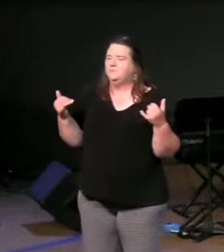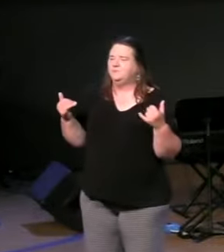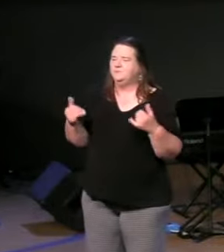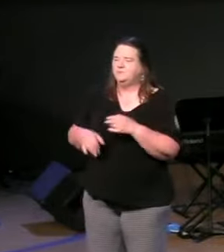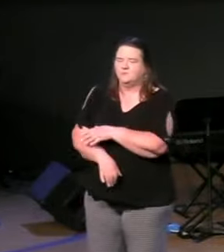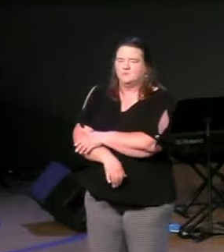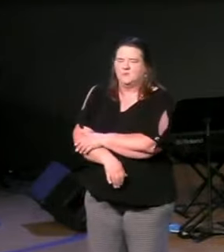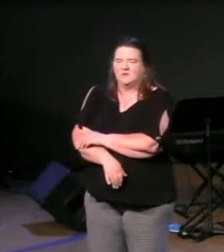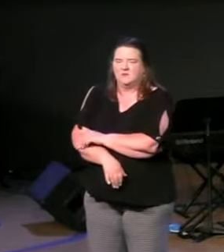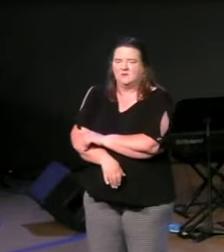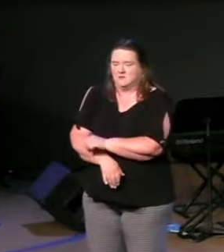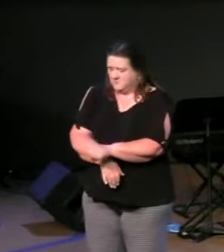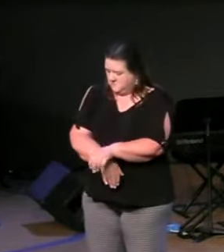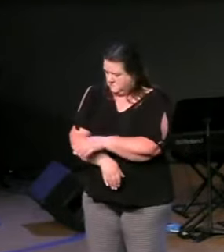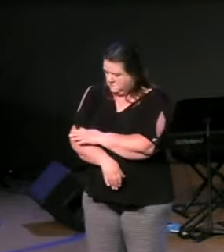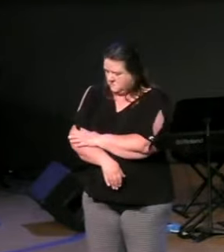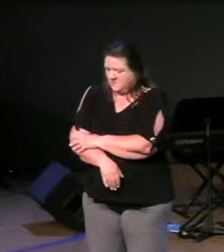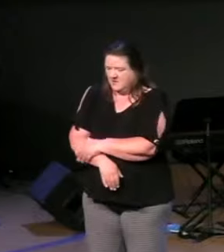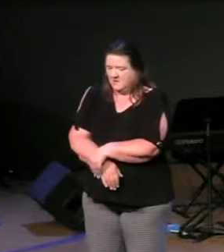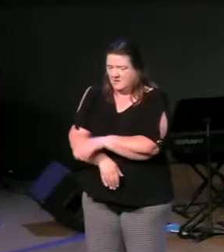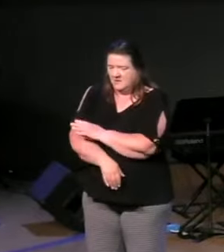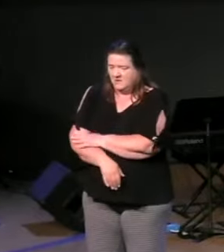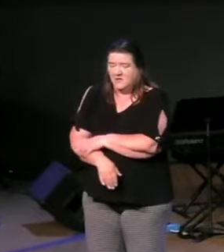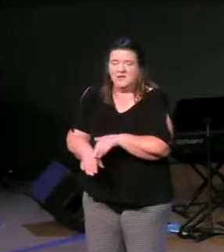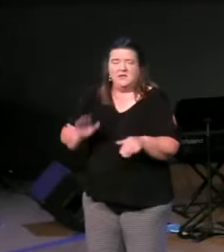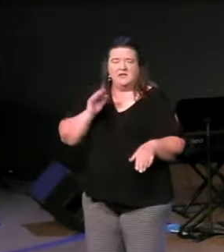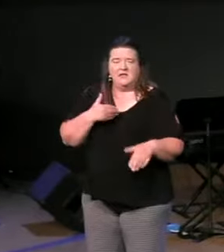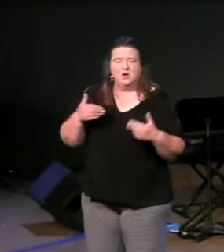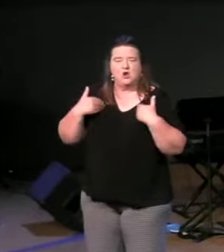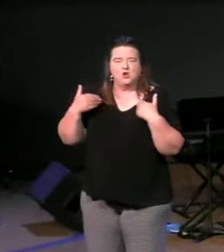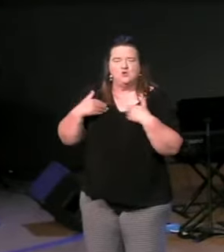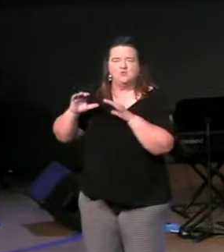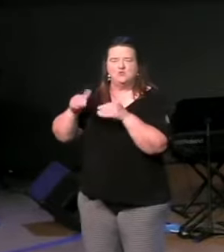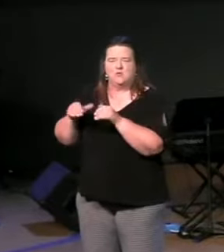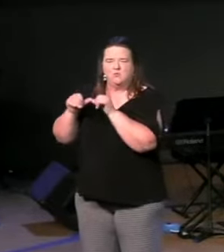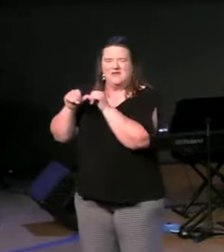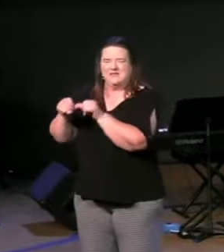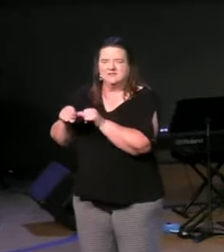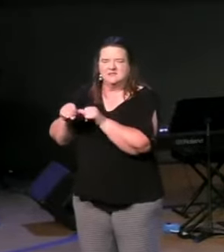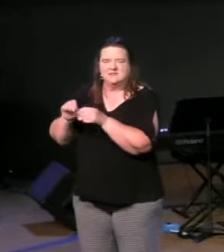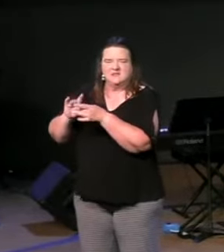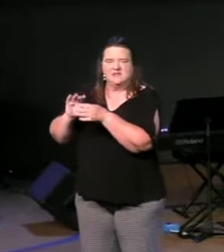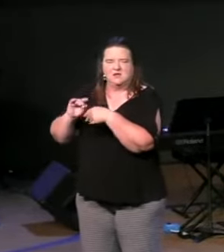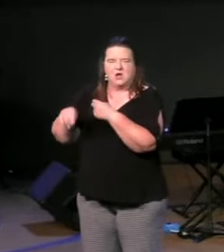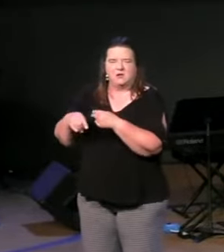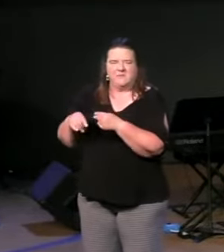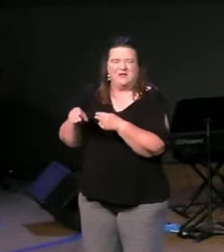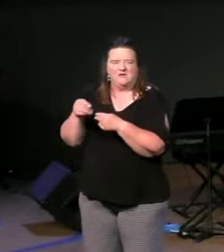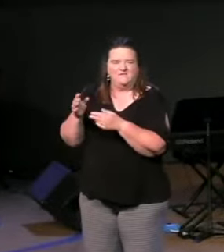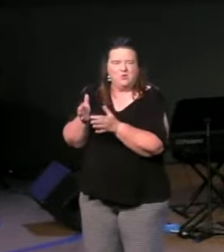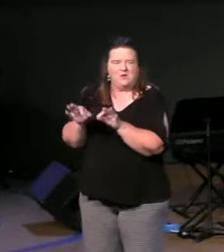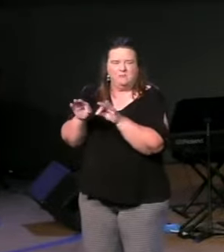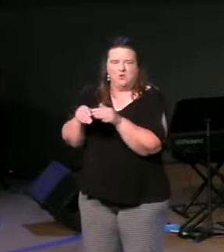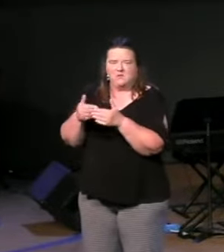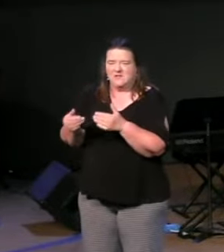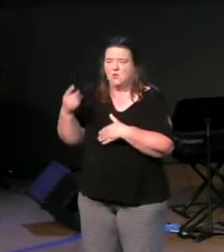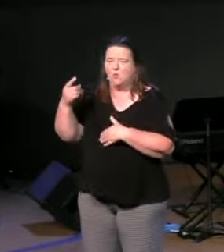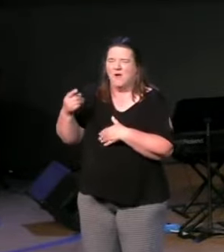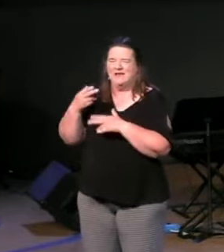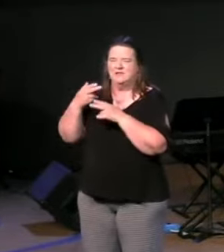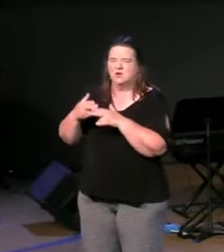in youth, we consistently talk about a couple important things, one of those things being context. Okay, we have to